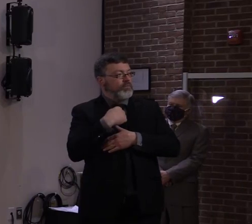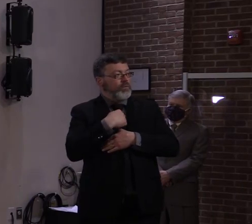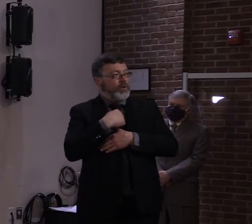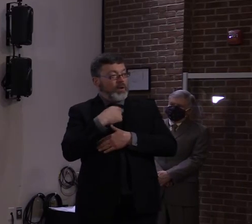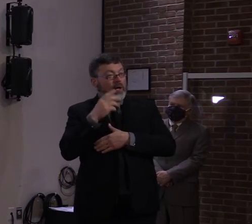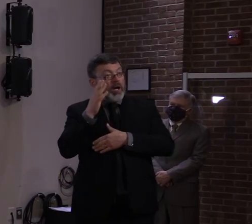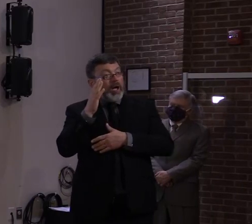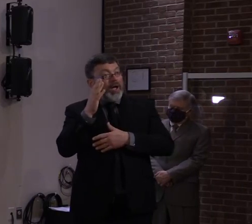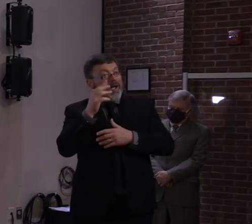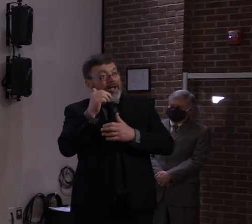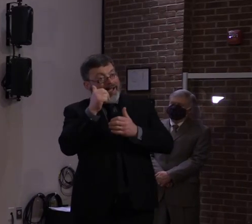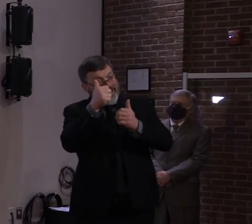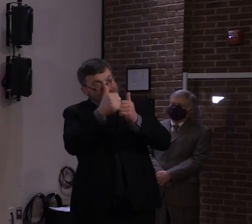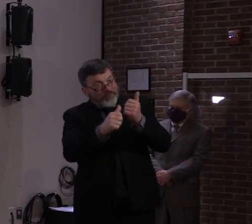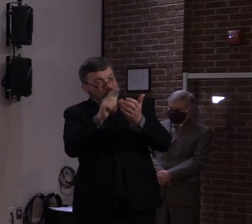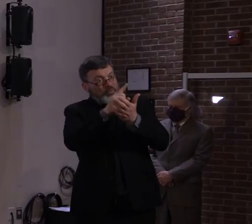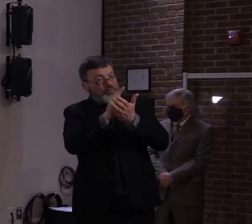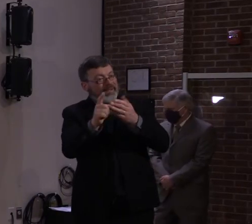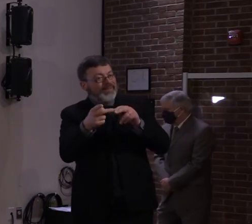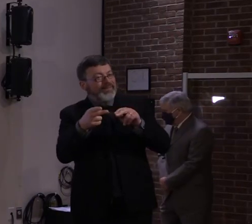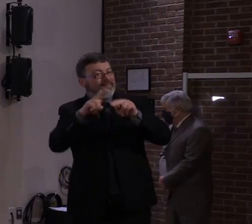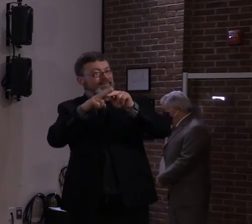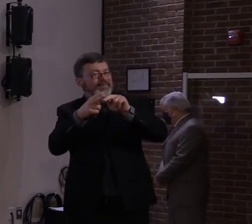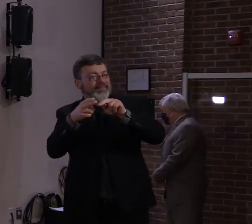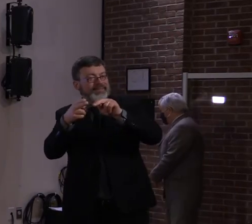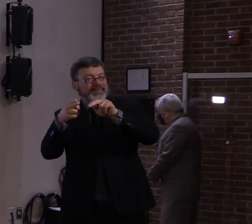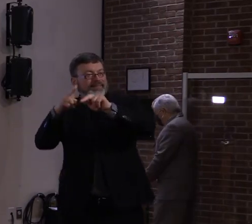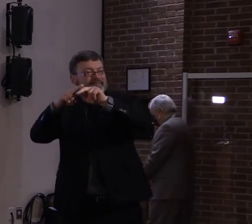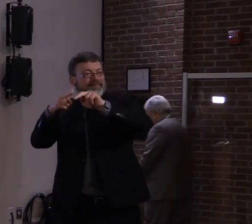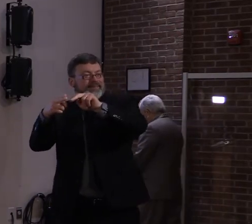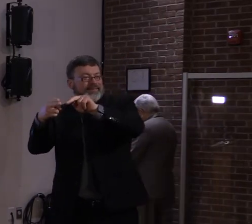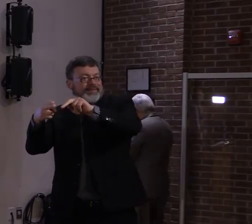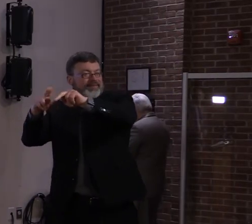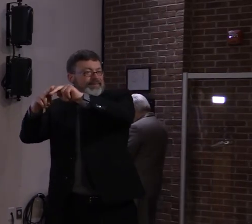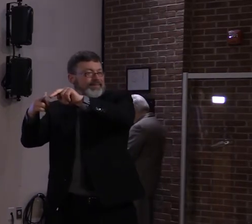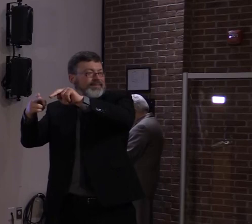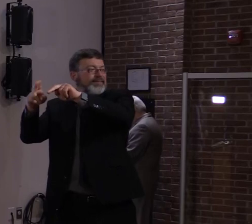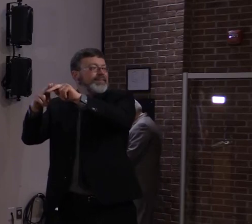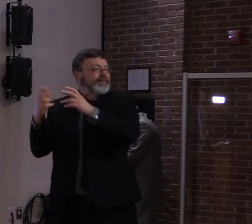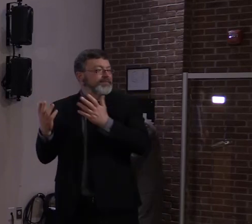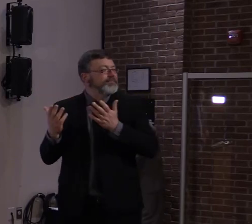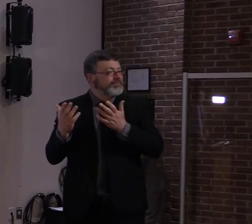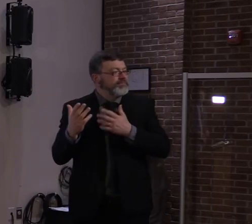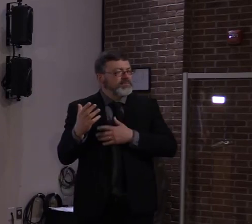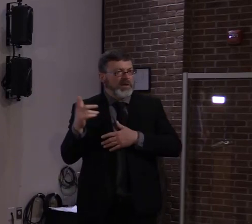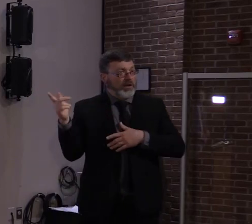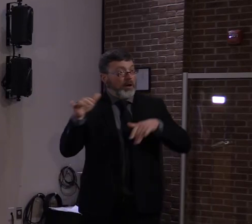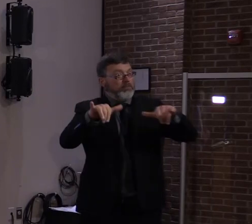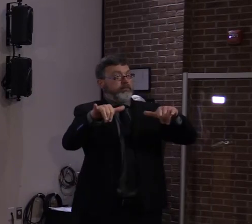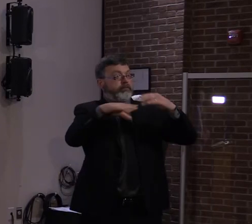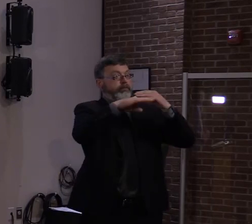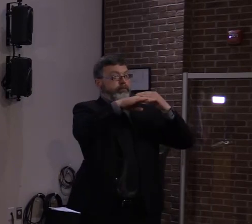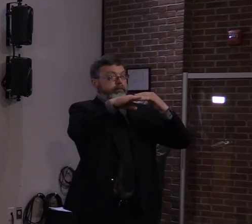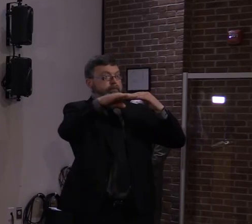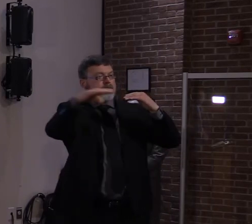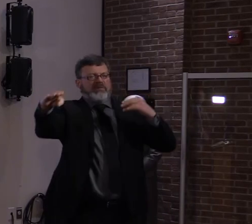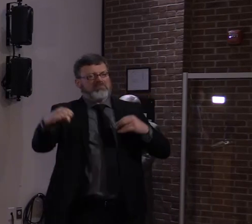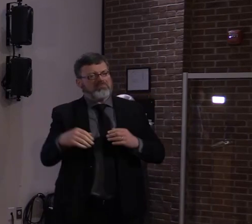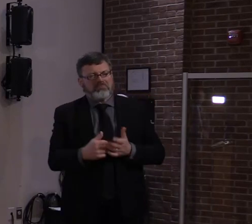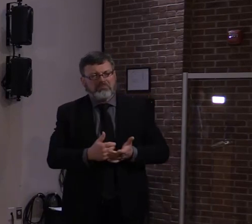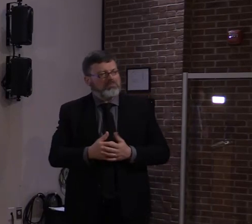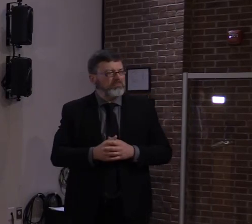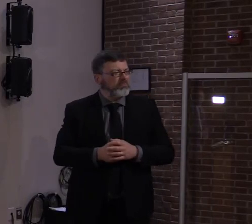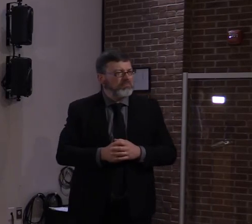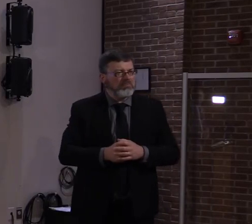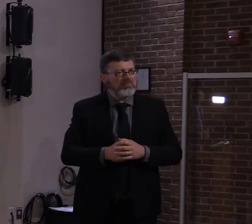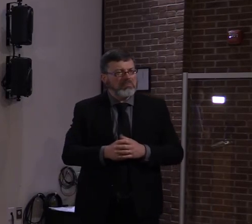are continuing to increase as opposed to having plateaued. So that's the important take-home message is each of those age